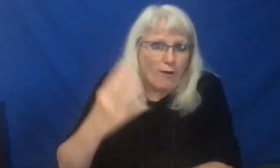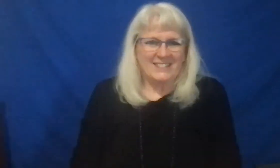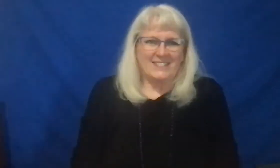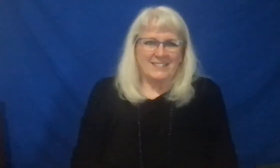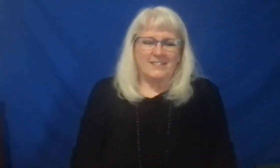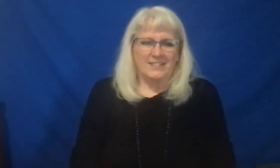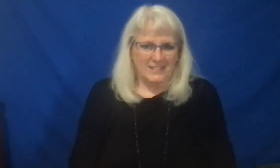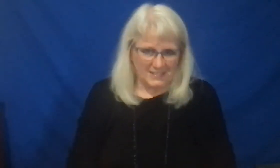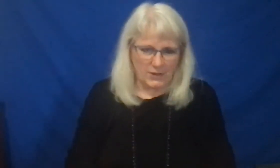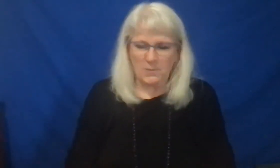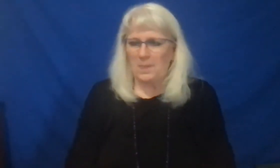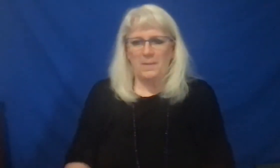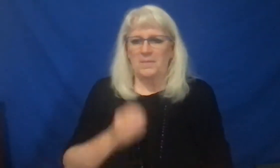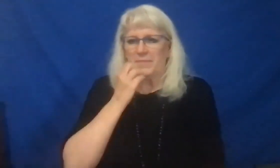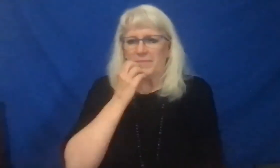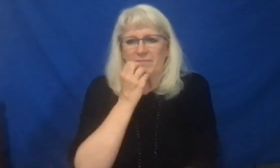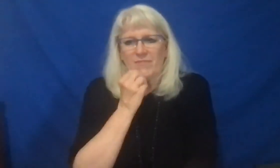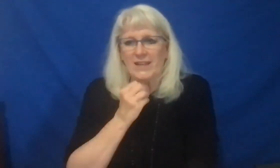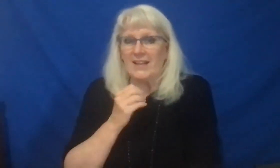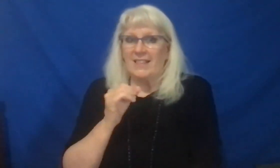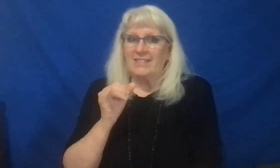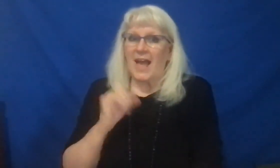wrapped up in this experience, right? So, I mean,